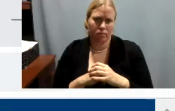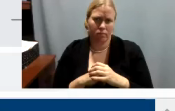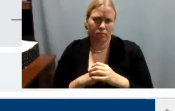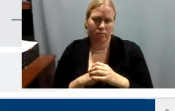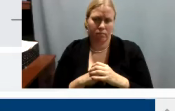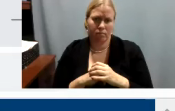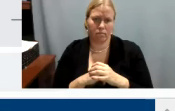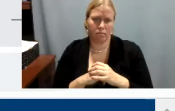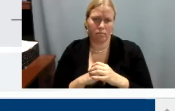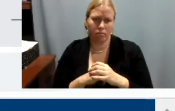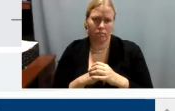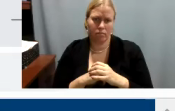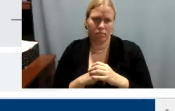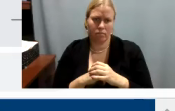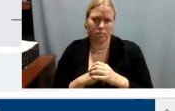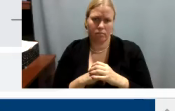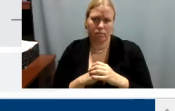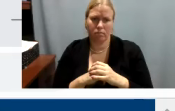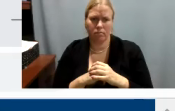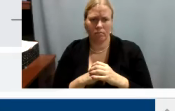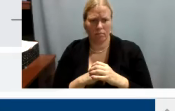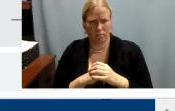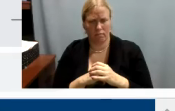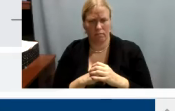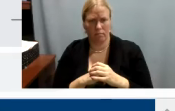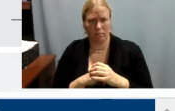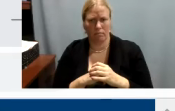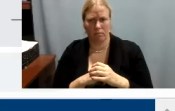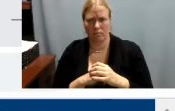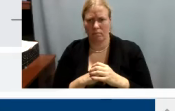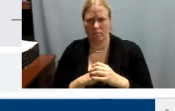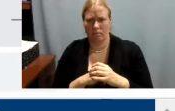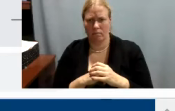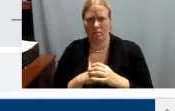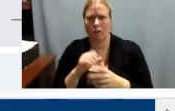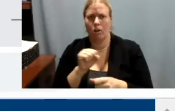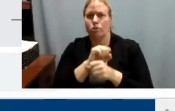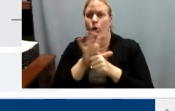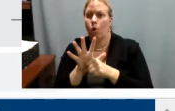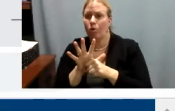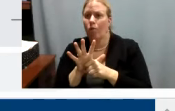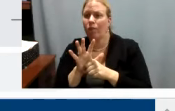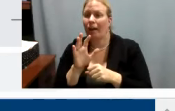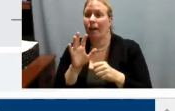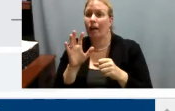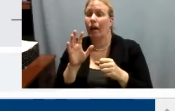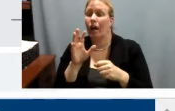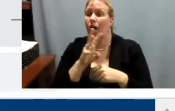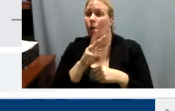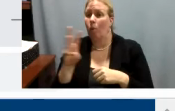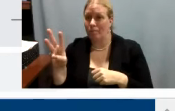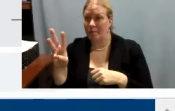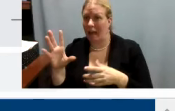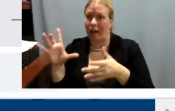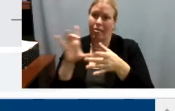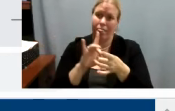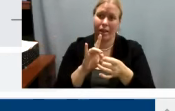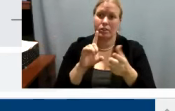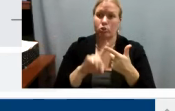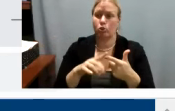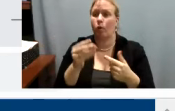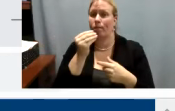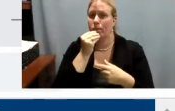yeah so i just want to point out that uh our our covet hub web page links to a food resources page and uh we've updated with the